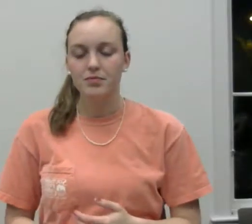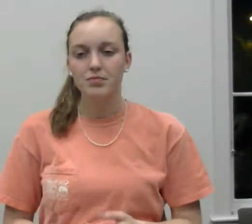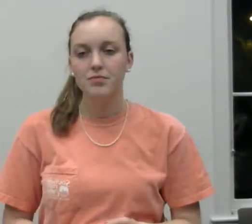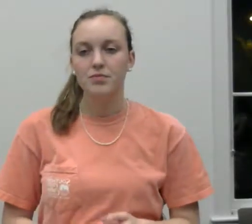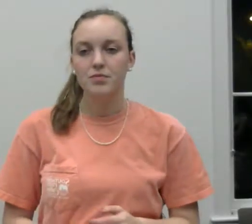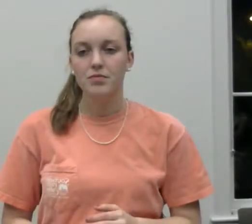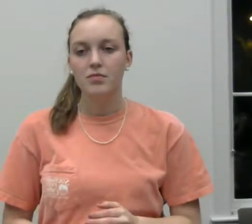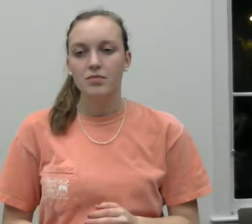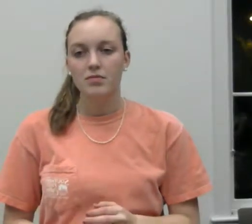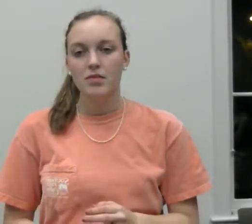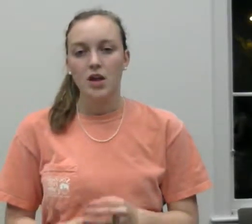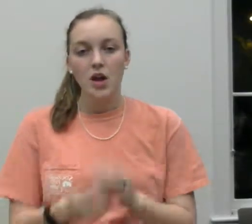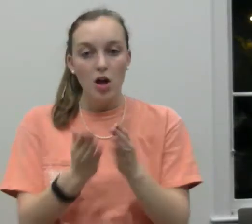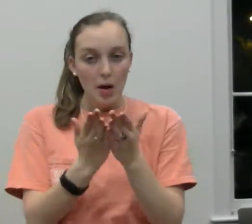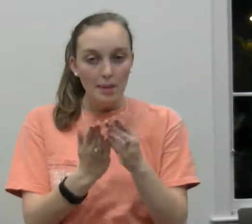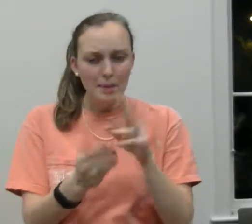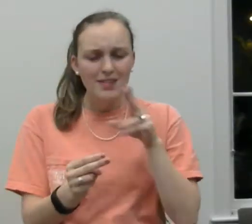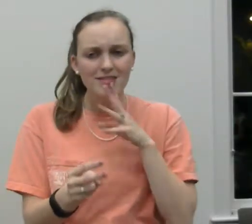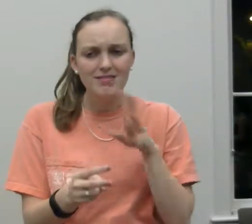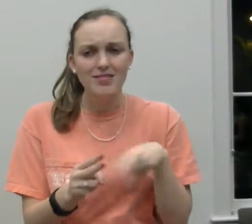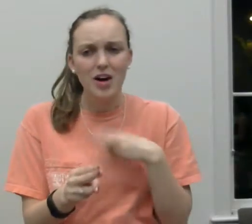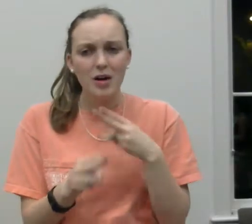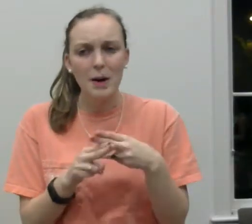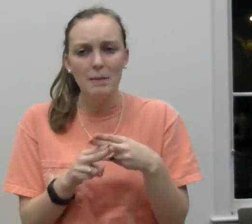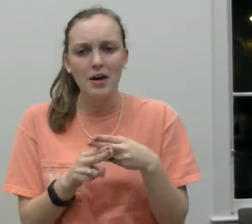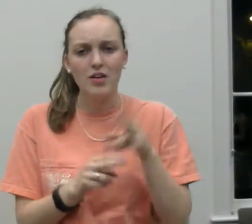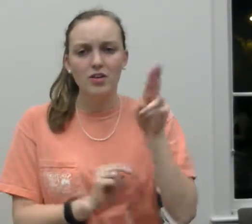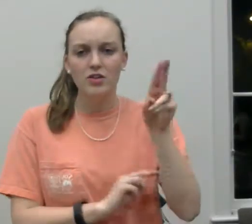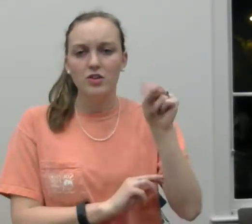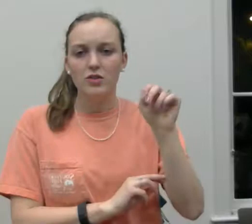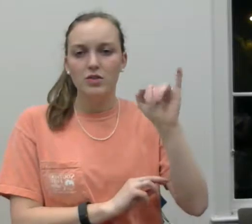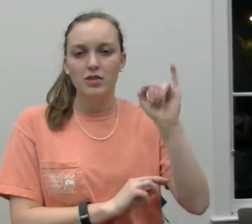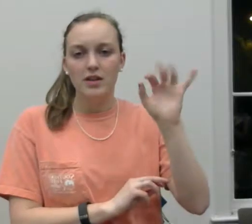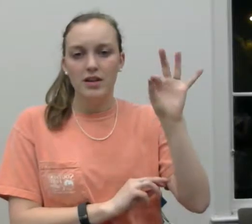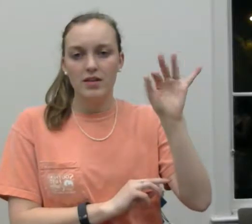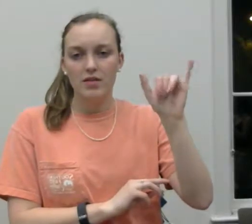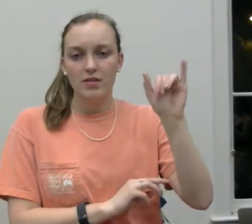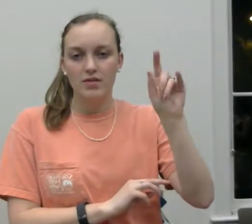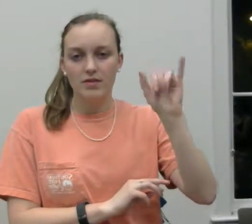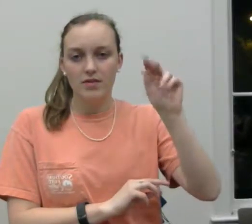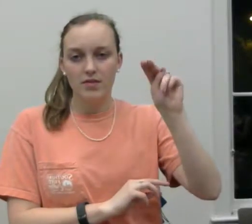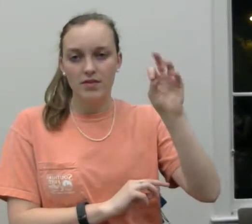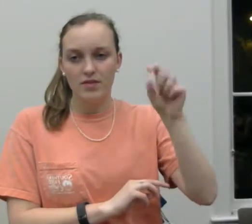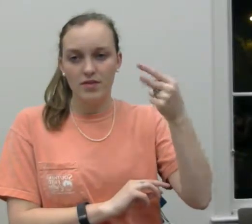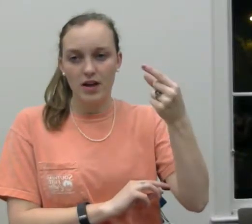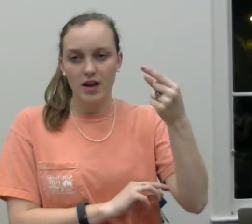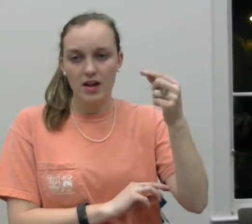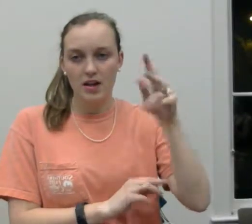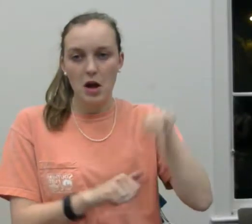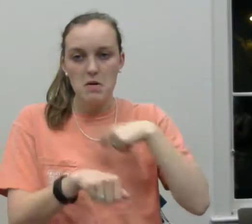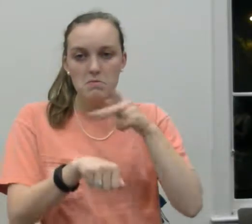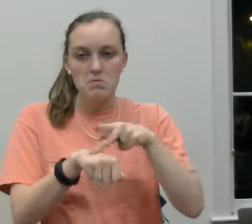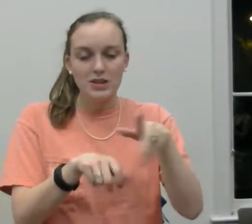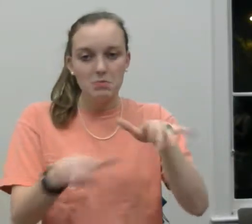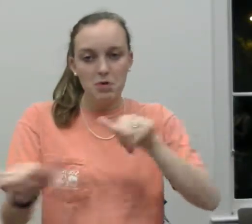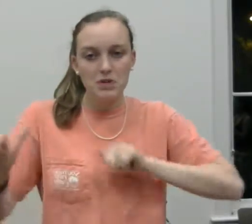Your textbook talks about the defining principles of biology, and that means whether you're interested in ancient life or life, very